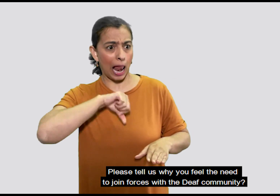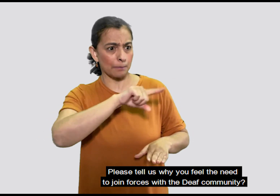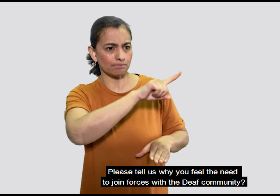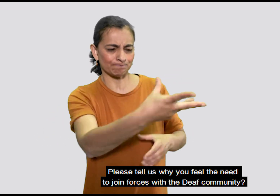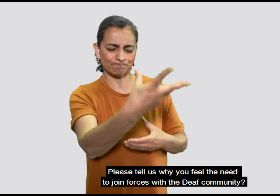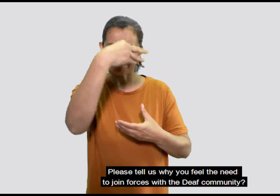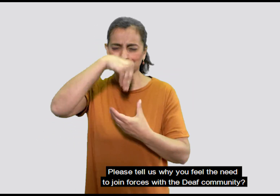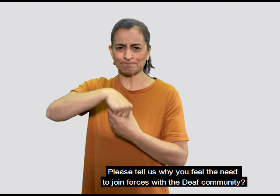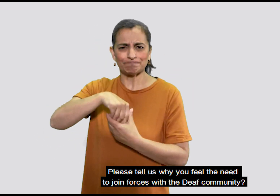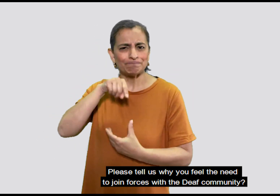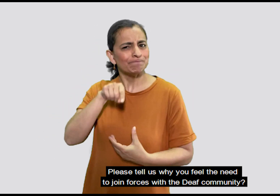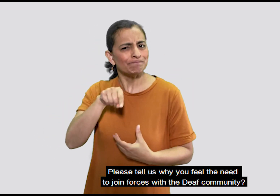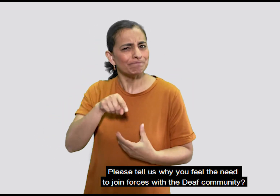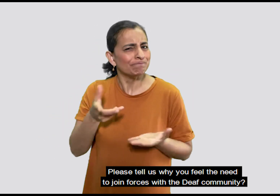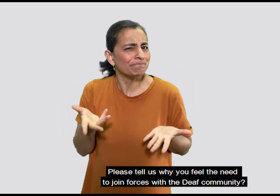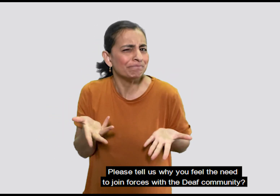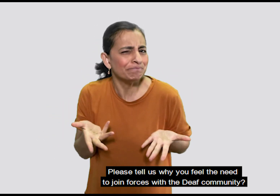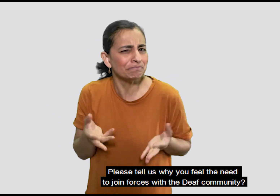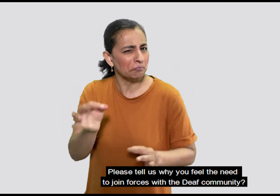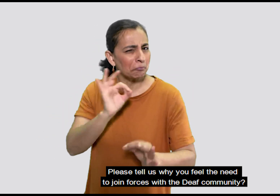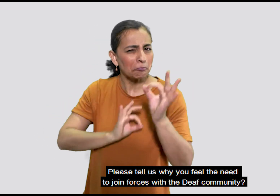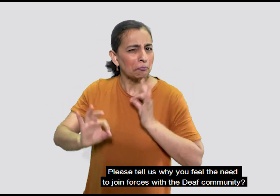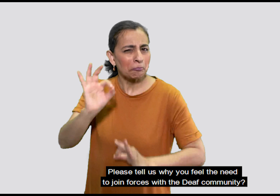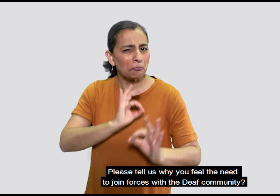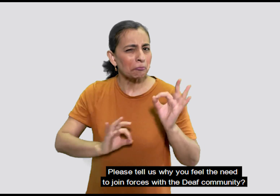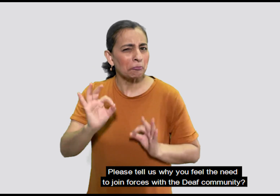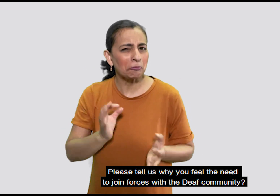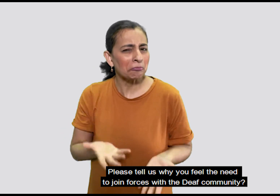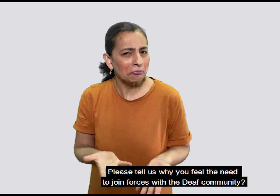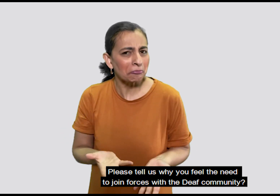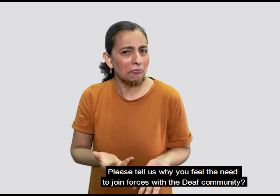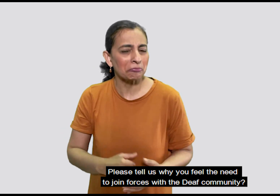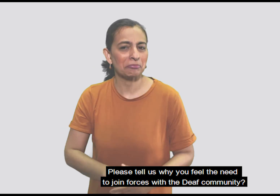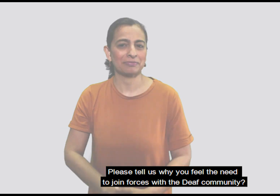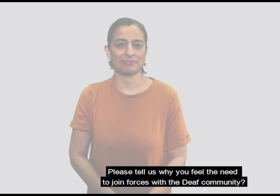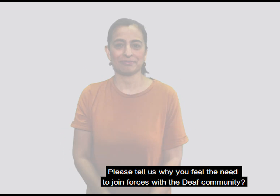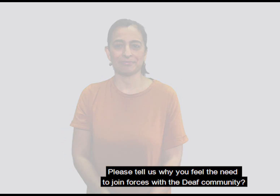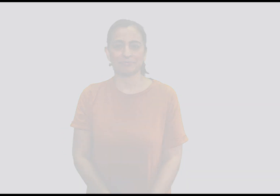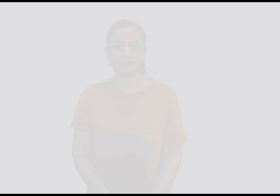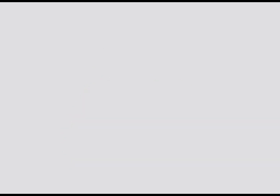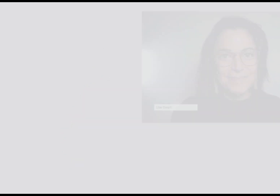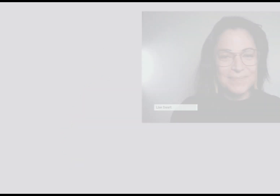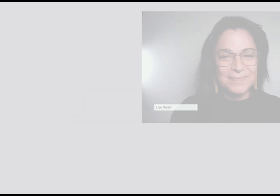you feel the need to join forces with the deaf community.